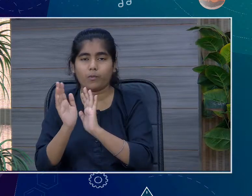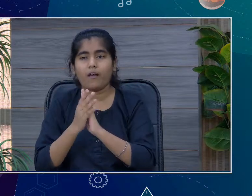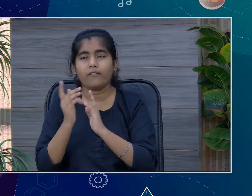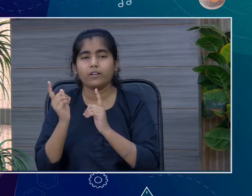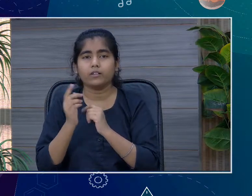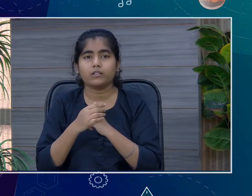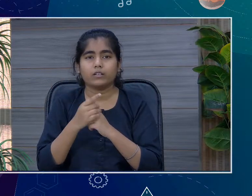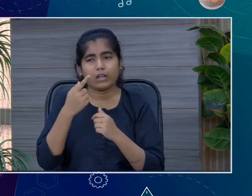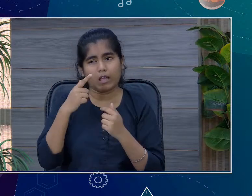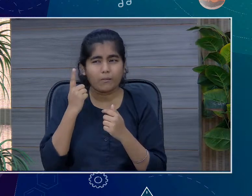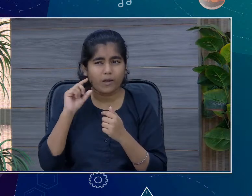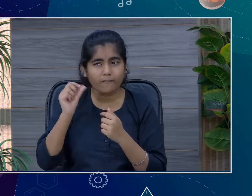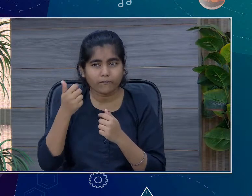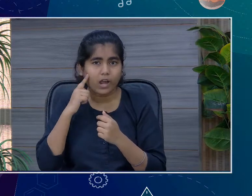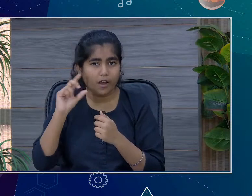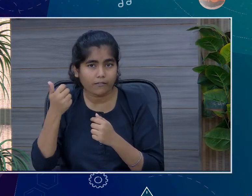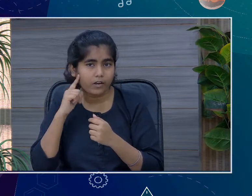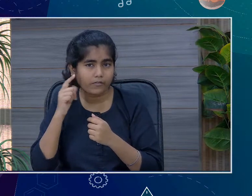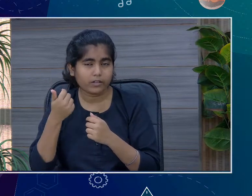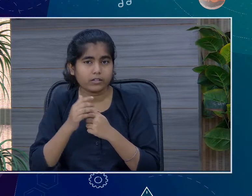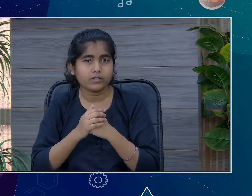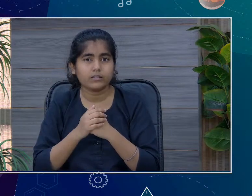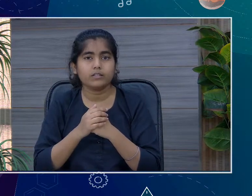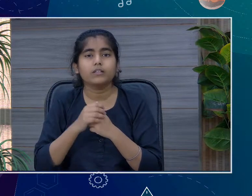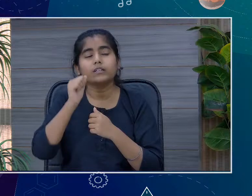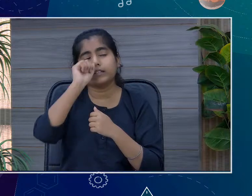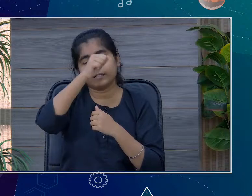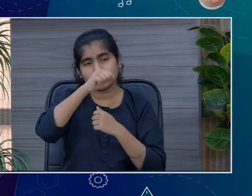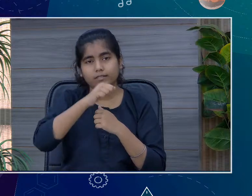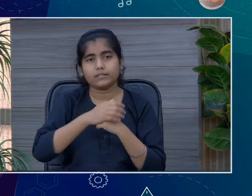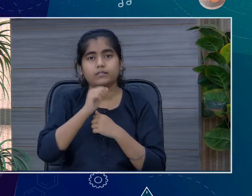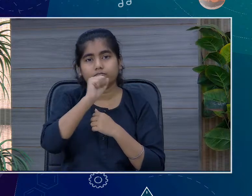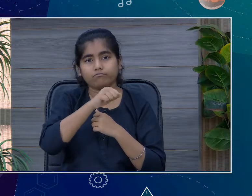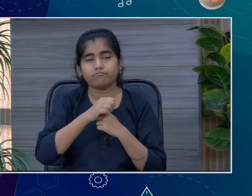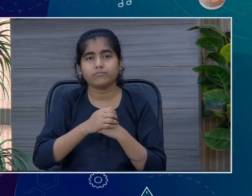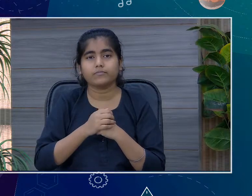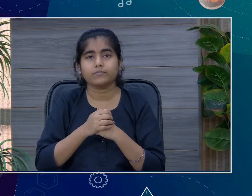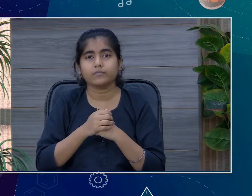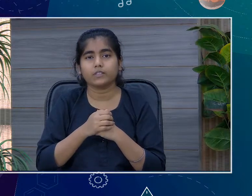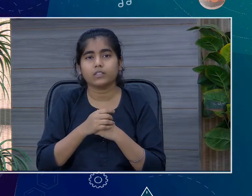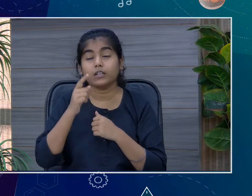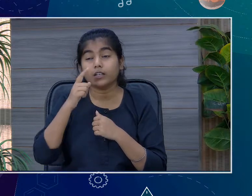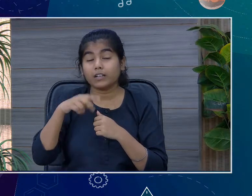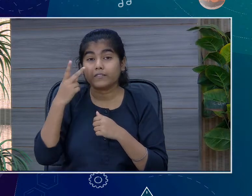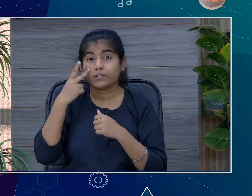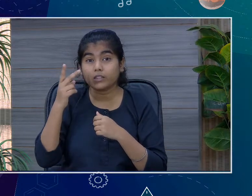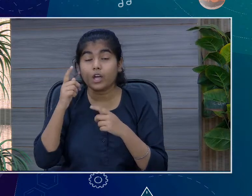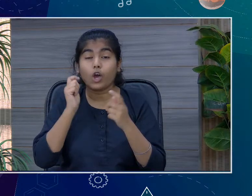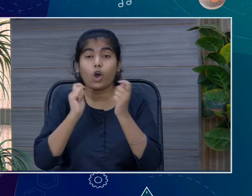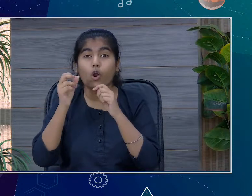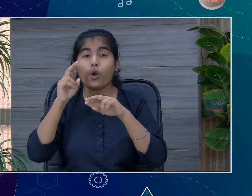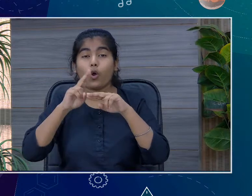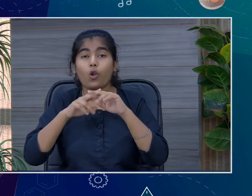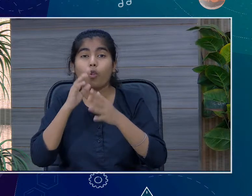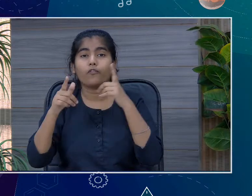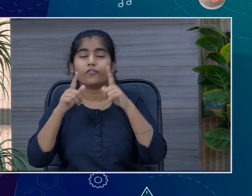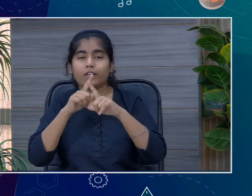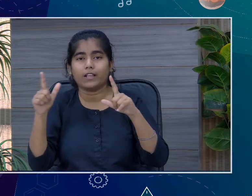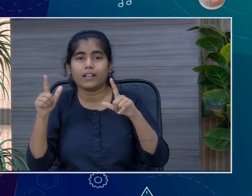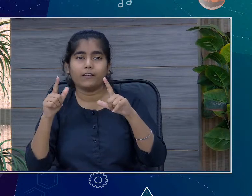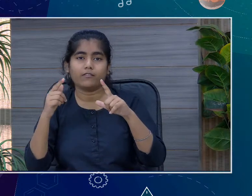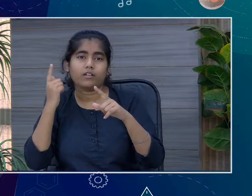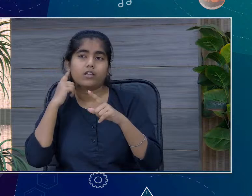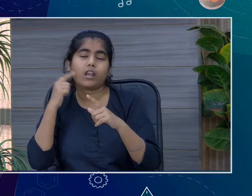Can you hear me now, ma'am? Dr. Wallo? Okay. Yes. All right. Yes. So can we see the role of sign language in deaf education very